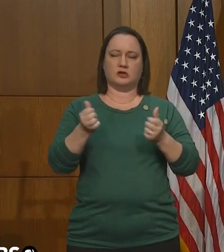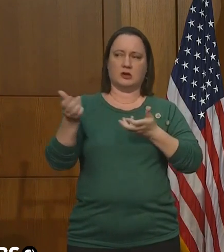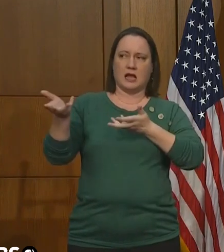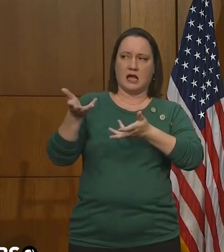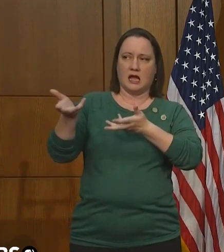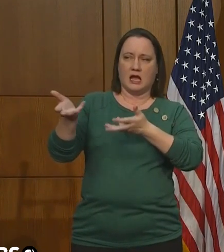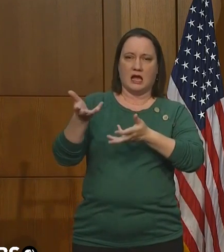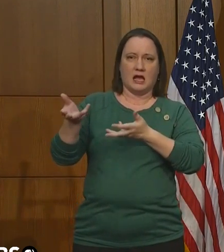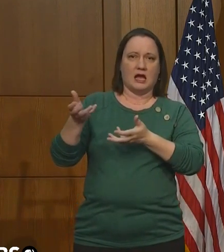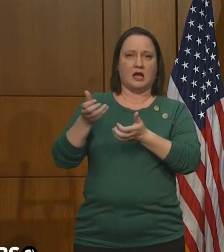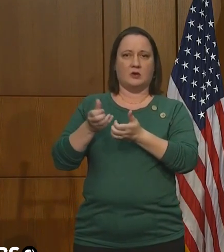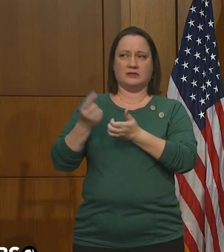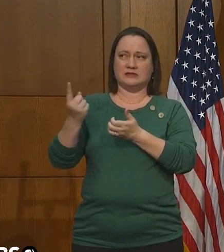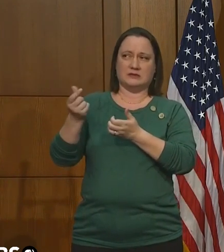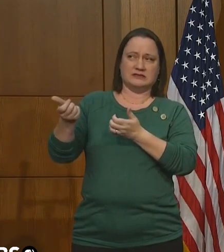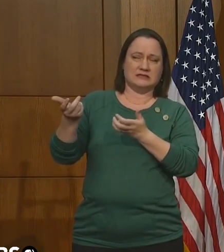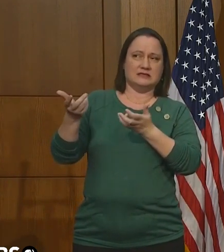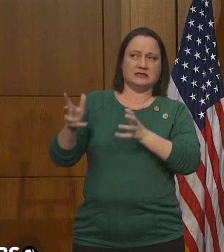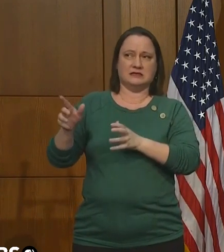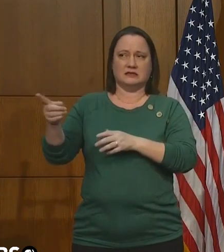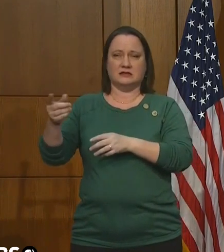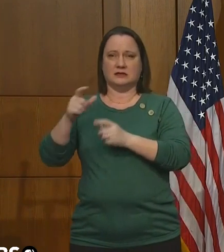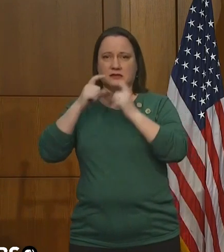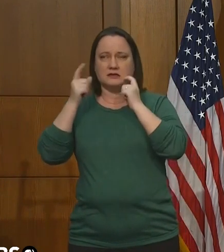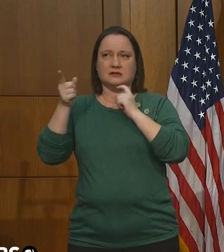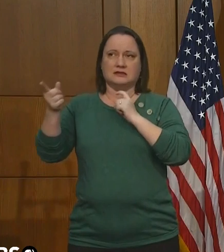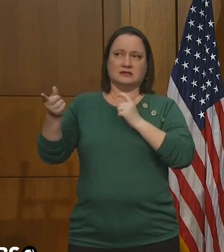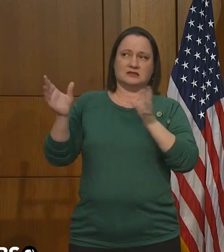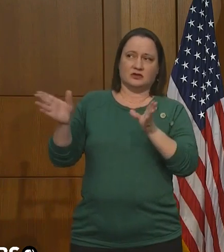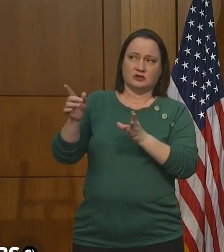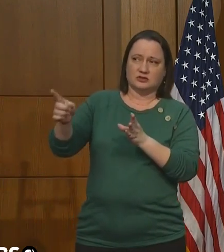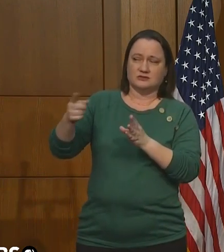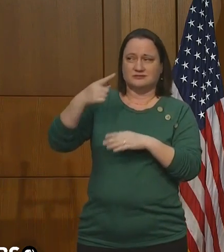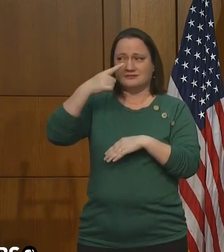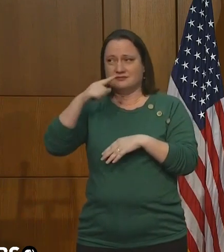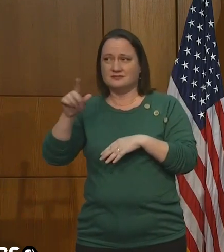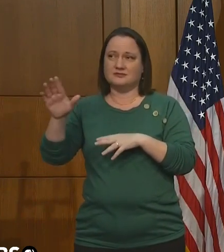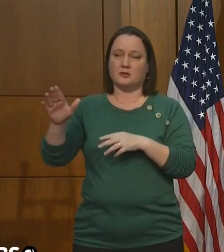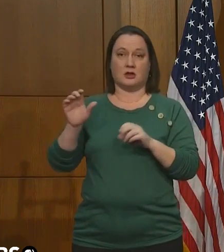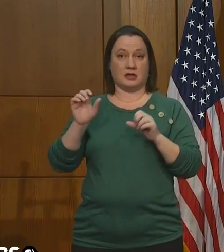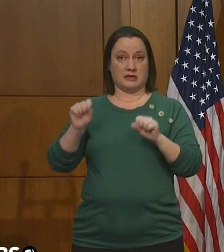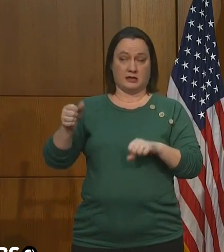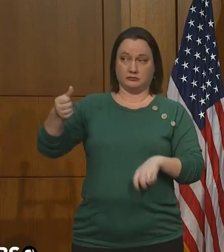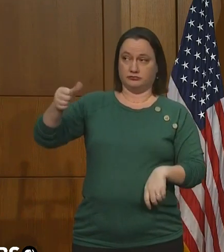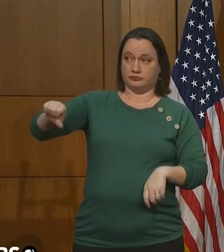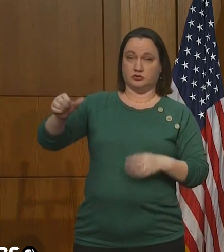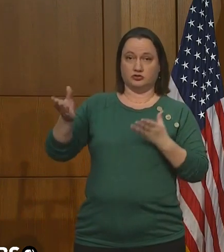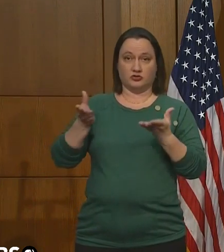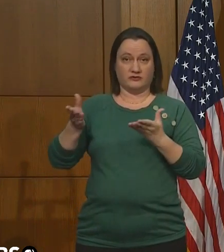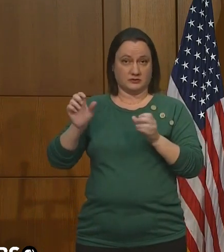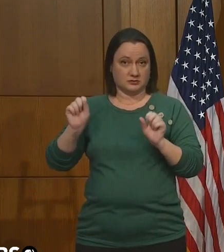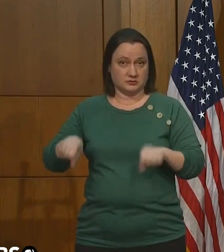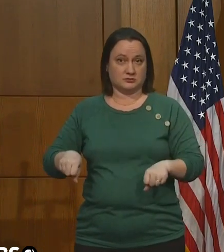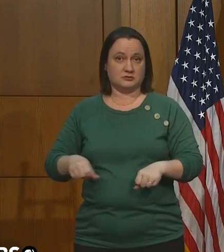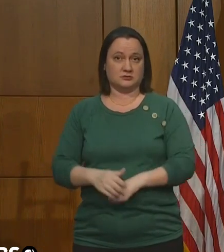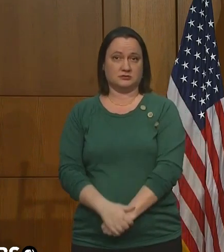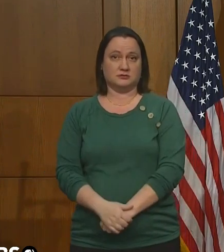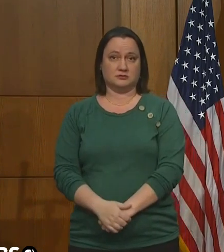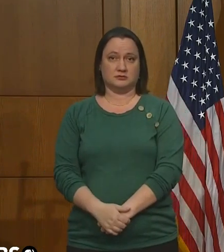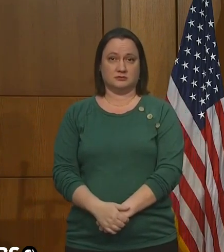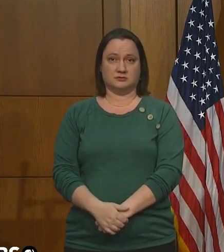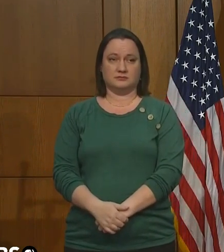with customers who don't want to wear a mask and encourage them to. The business owners have the right to refuse service to someone who doesn't wear a mask,